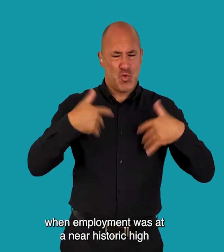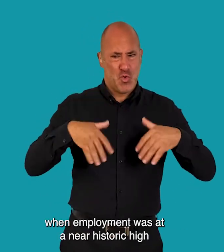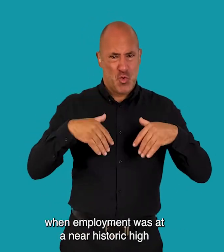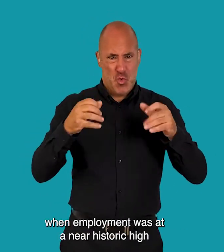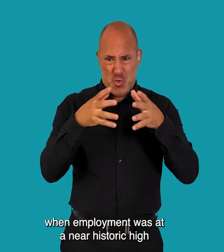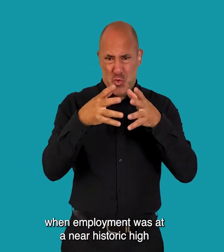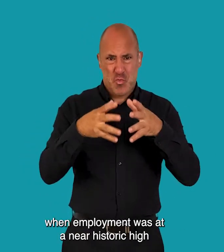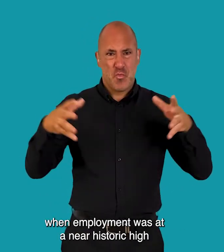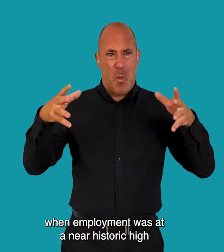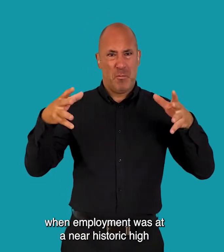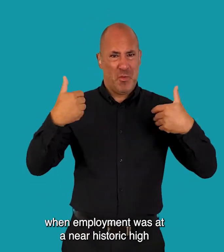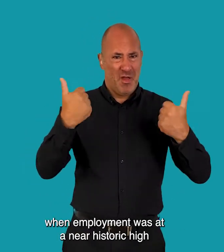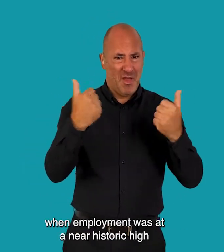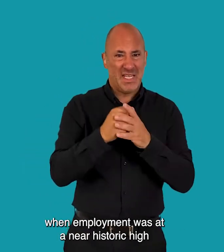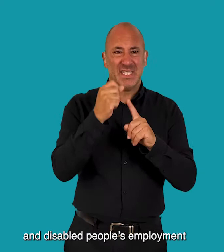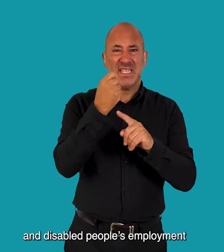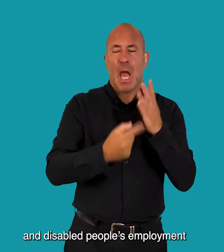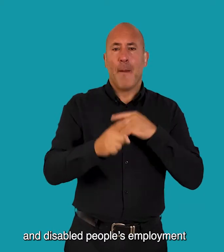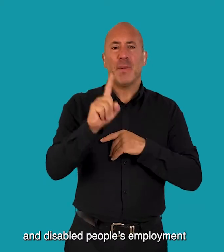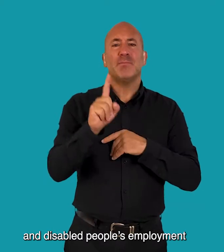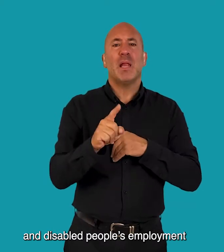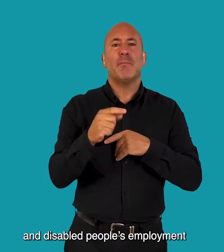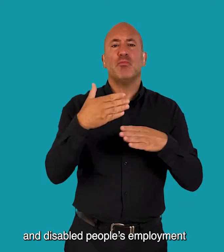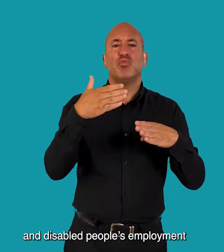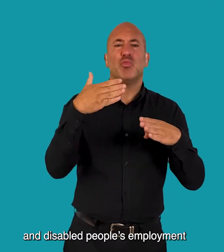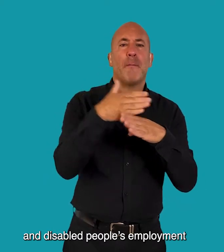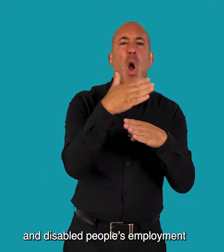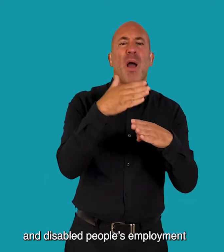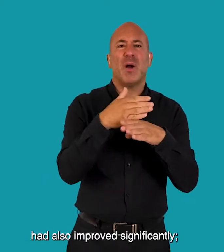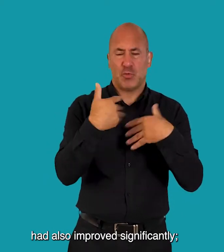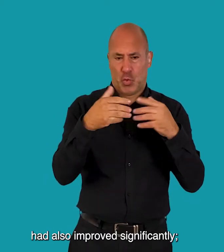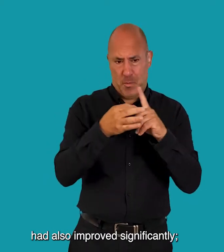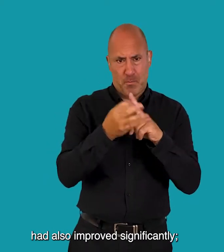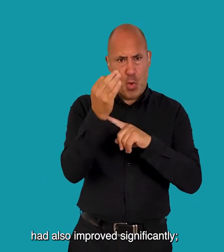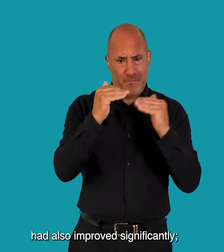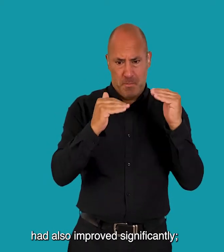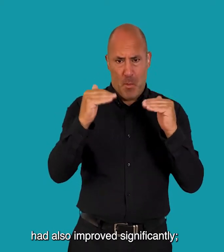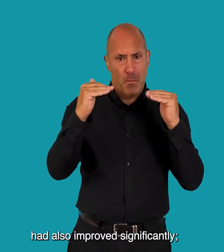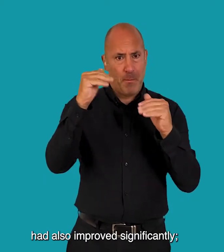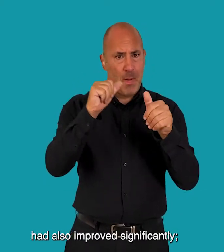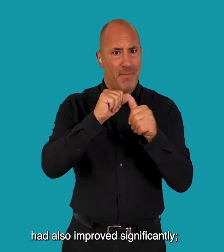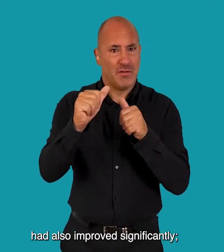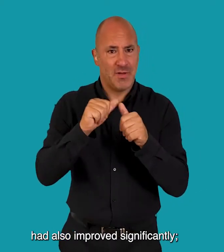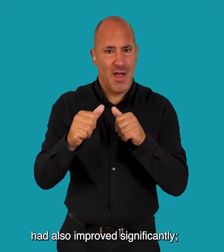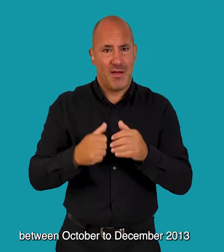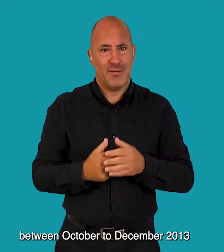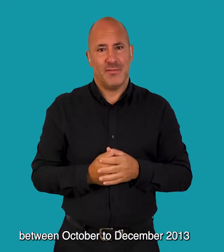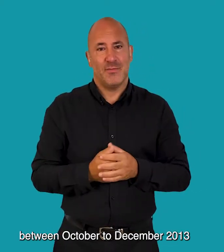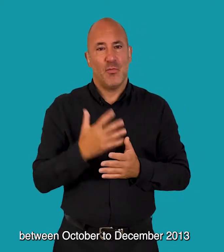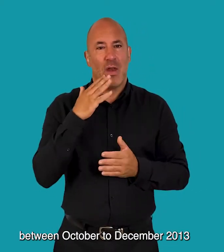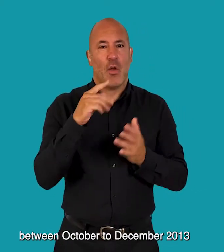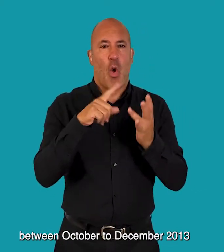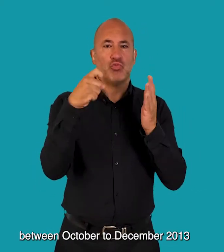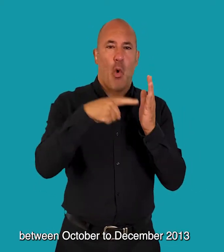near historic high, and disabled people's employment had also improved significantly. Between October to